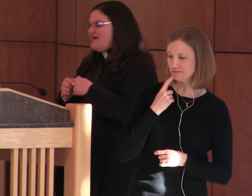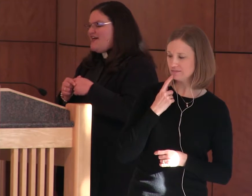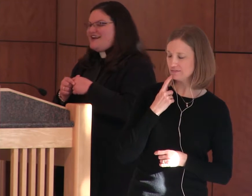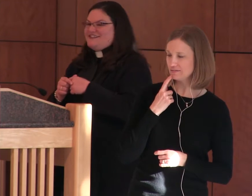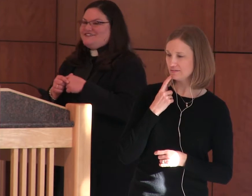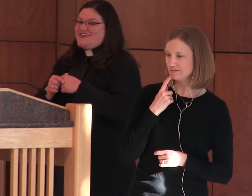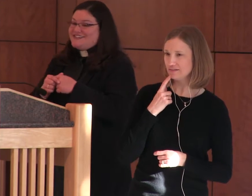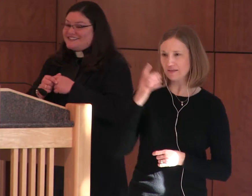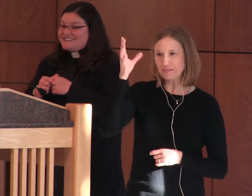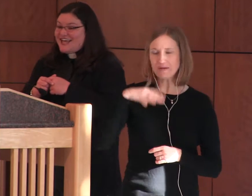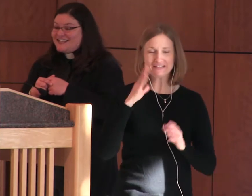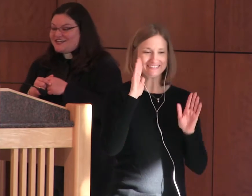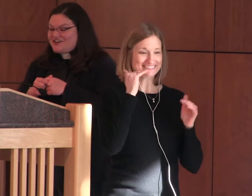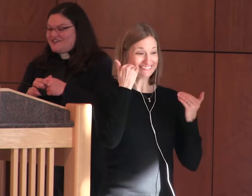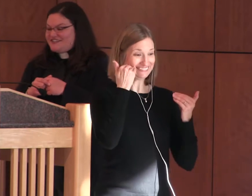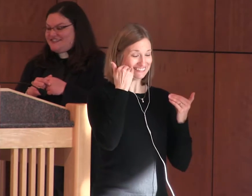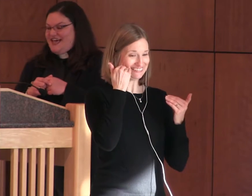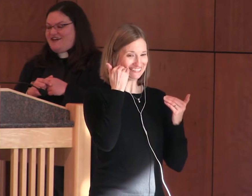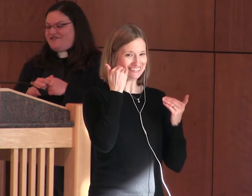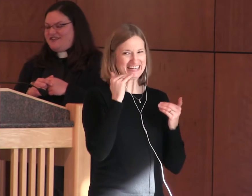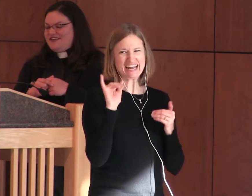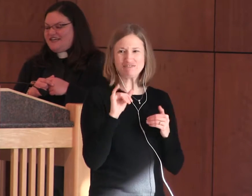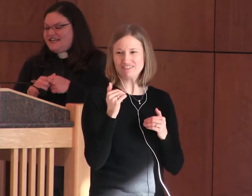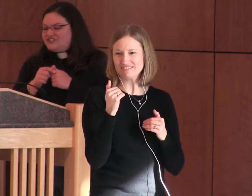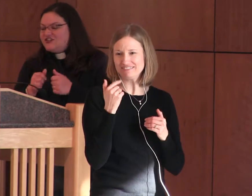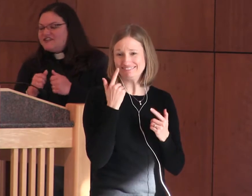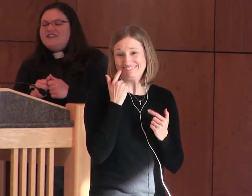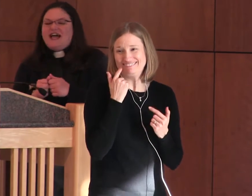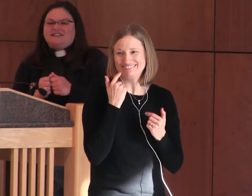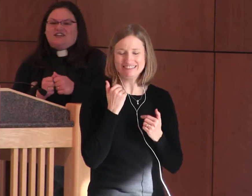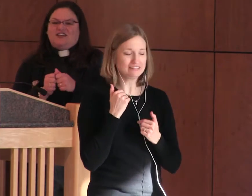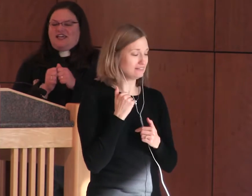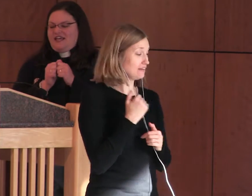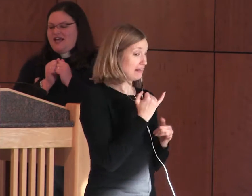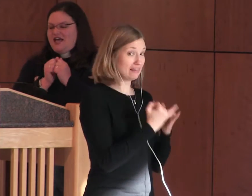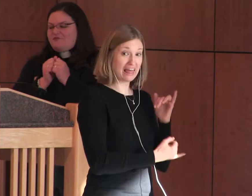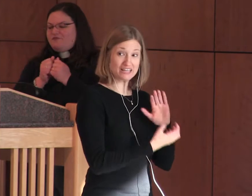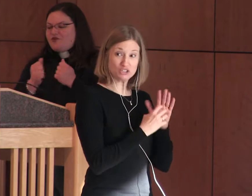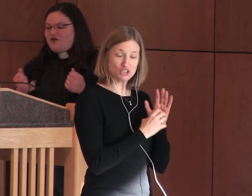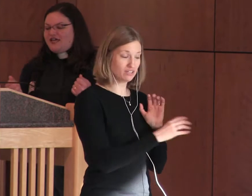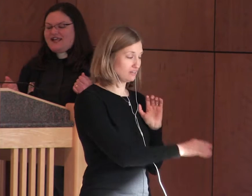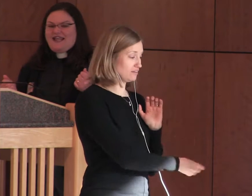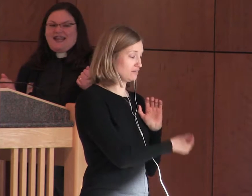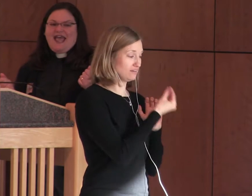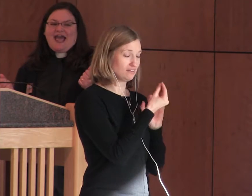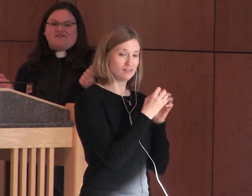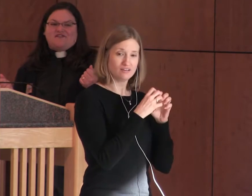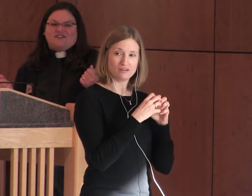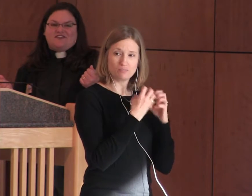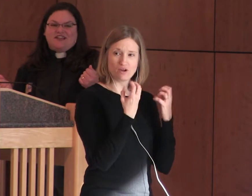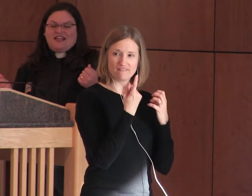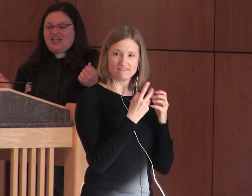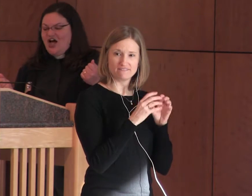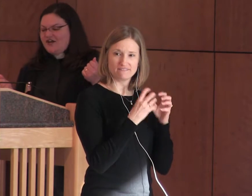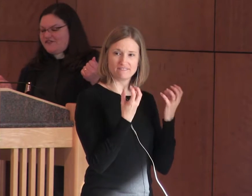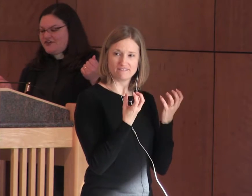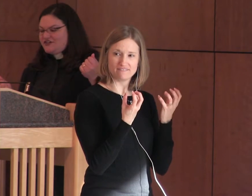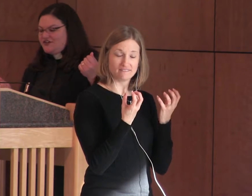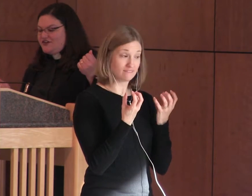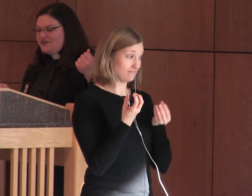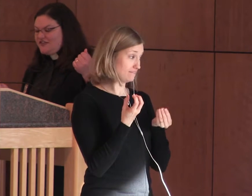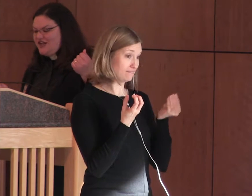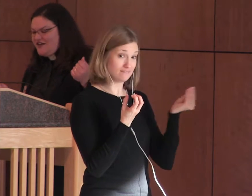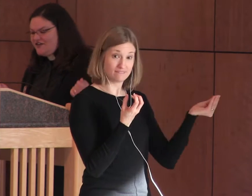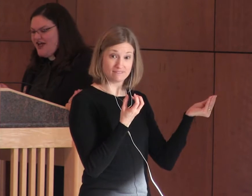with a smile on his face and a nervous laugh, he took the last cookie and broke it in half. He